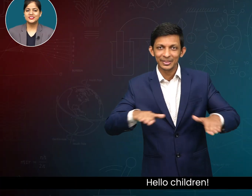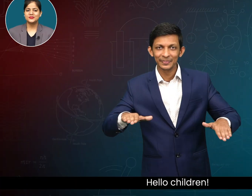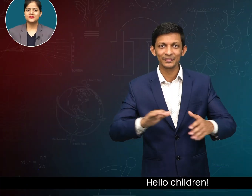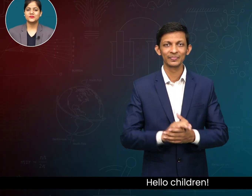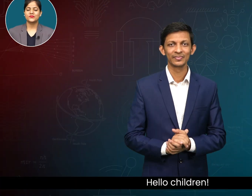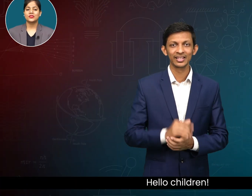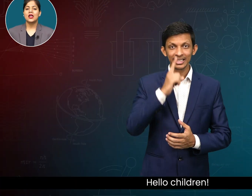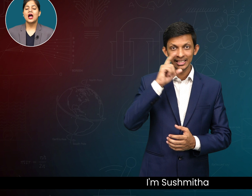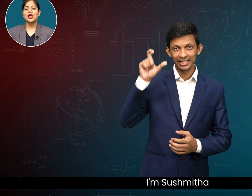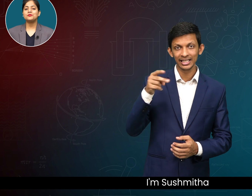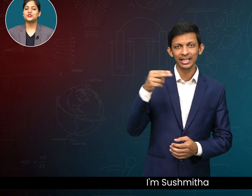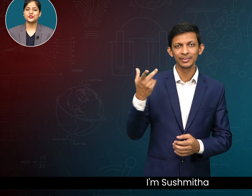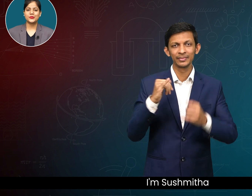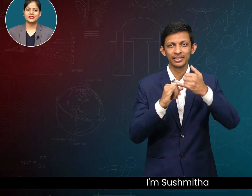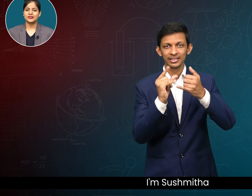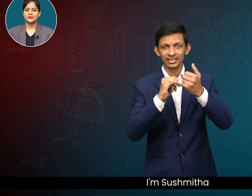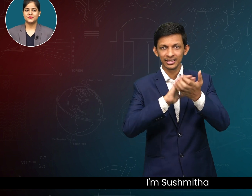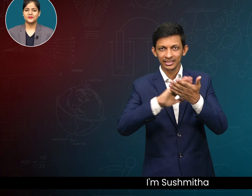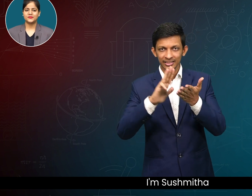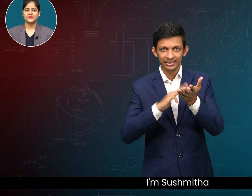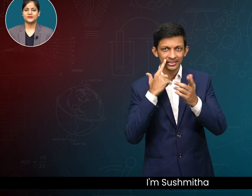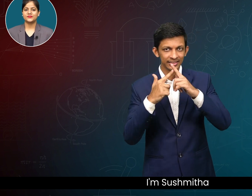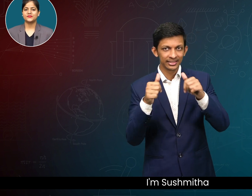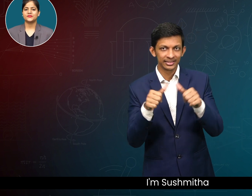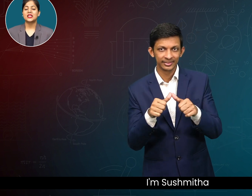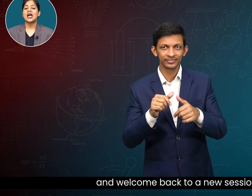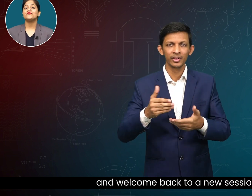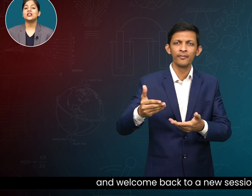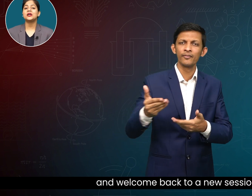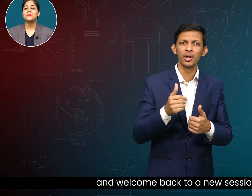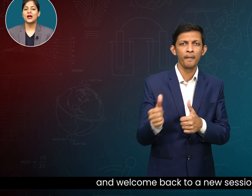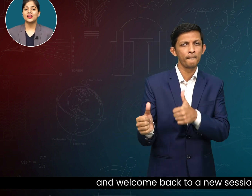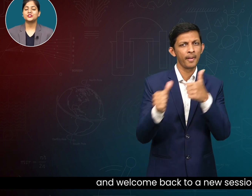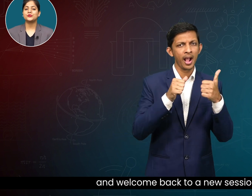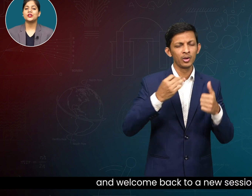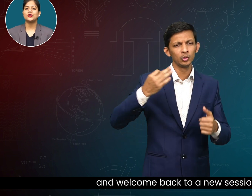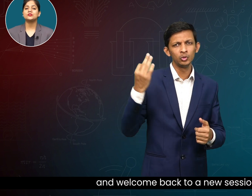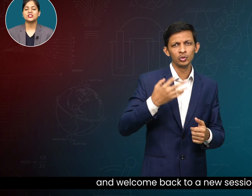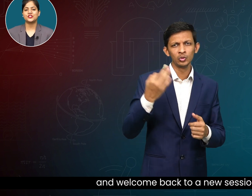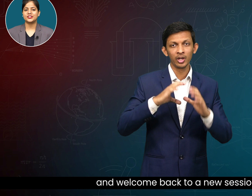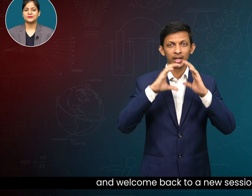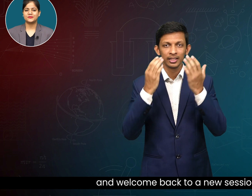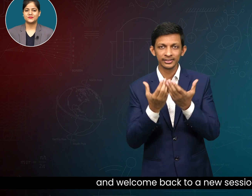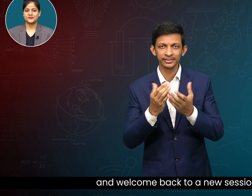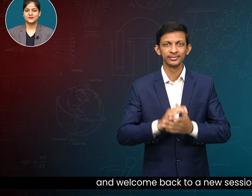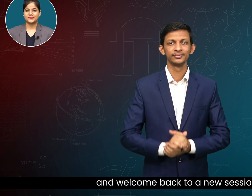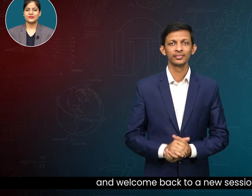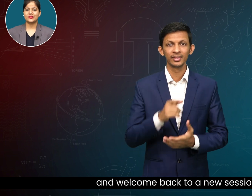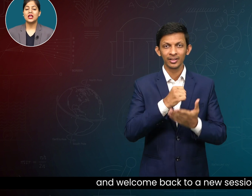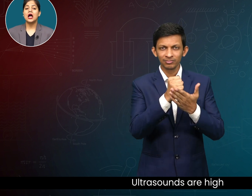Hello children, I am Shishmita and welcome back to a new session.